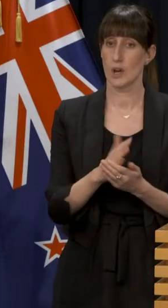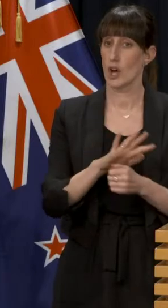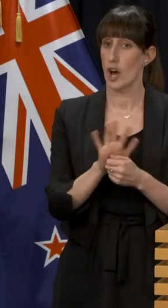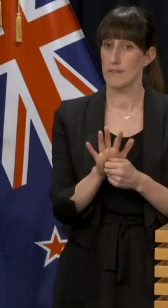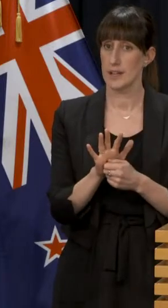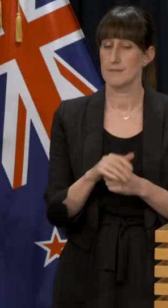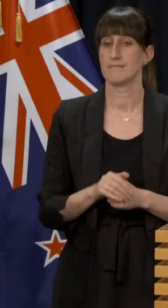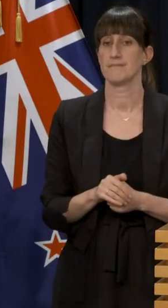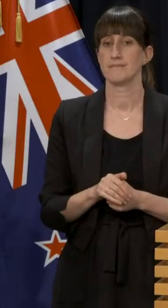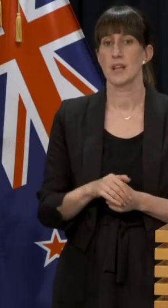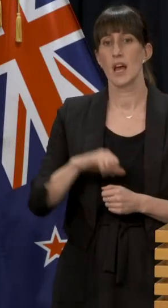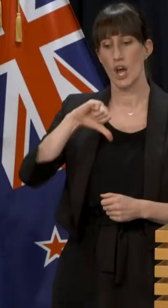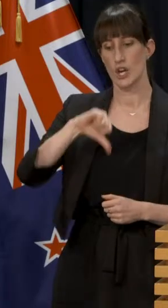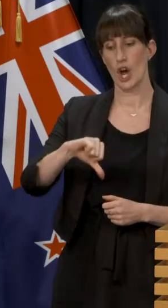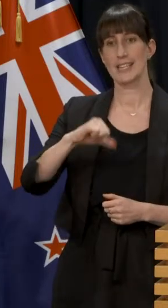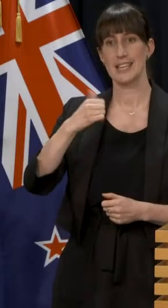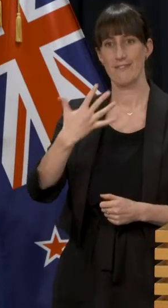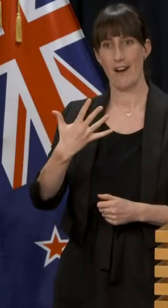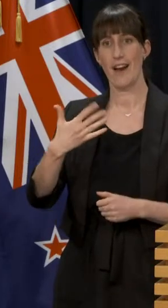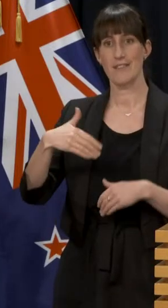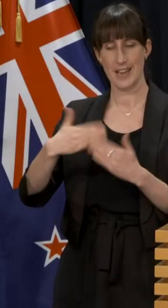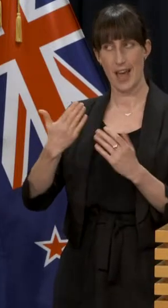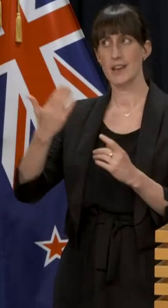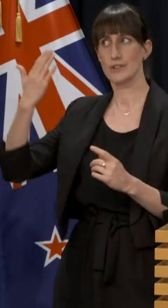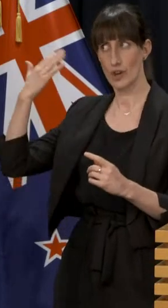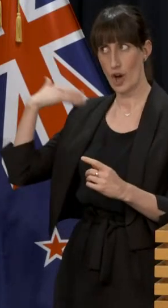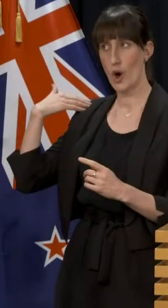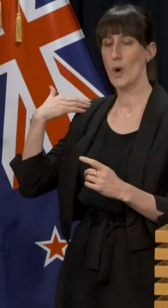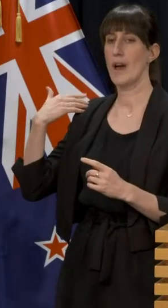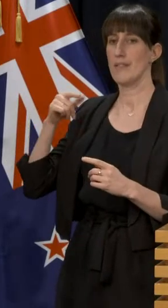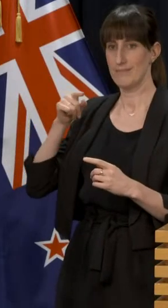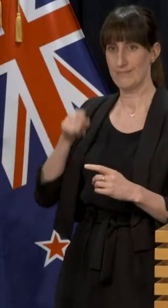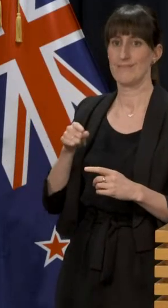now been 95 days since the last case of